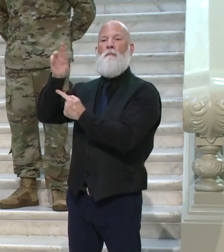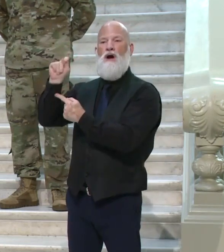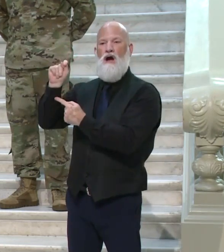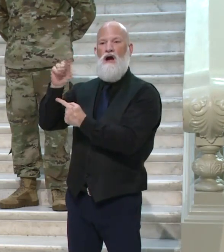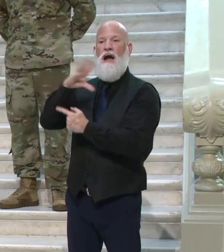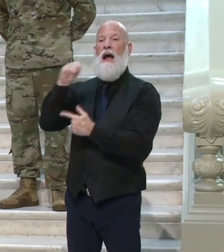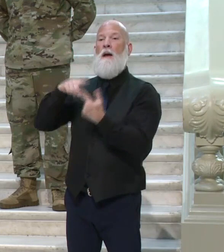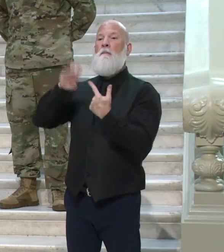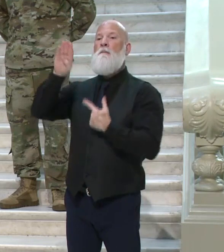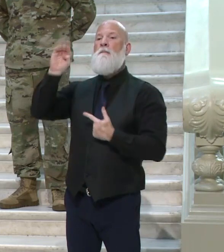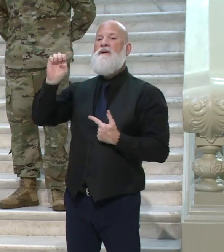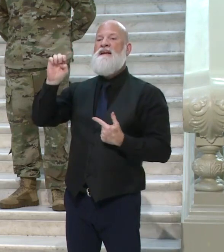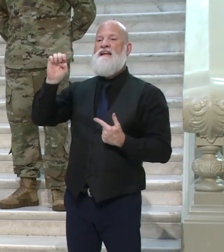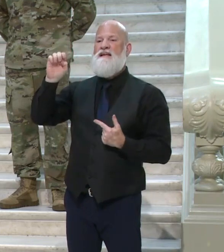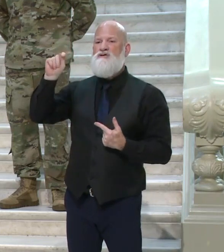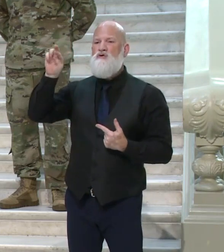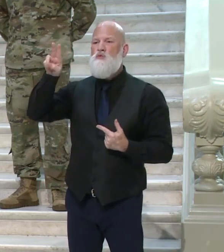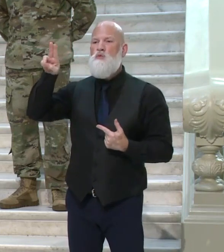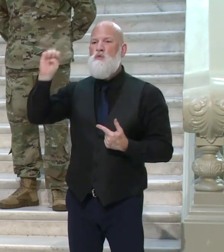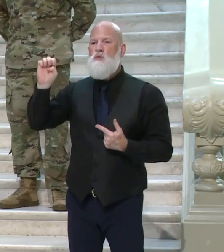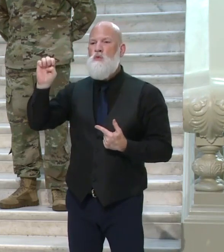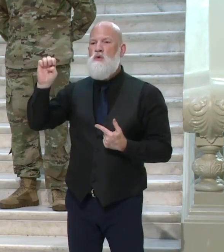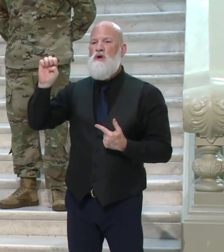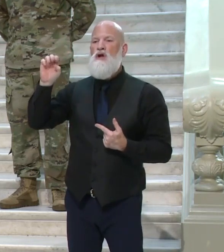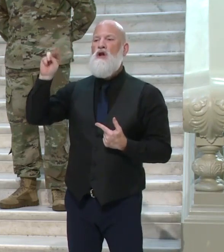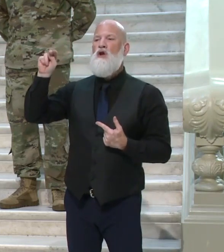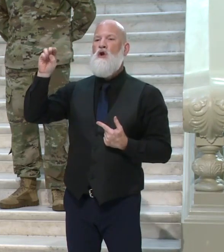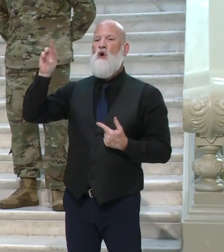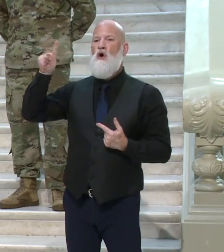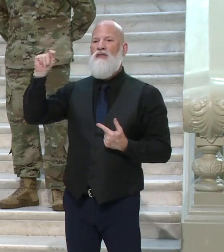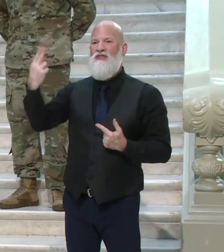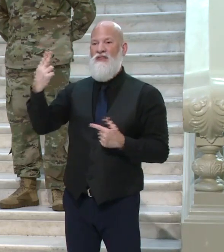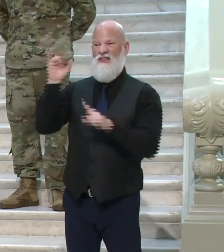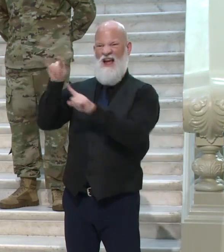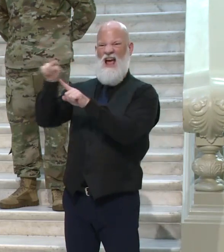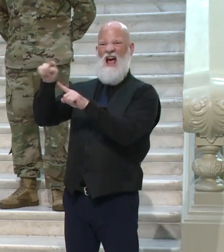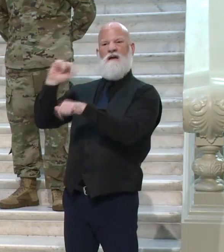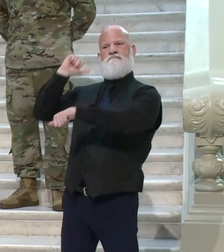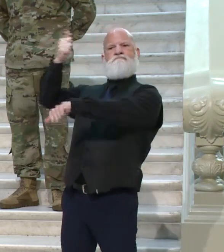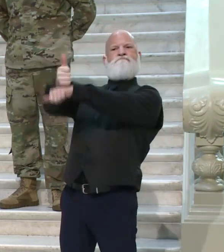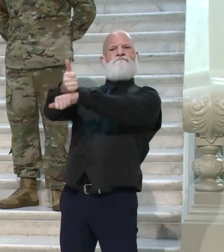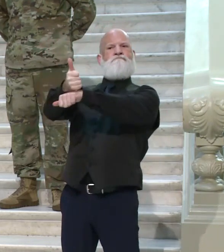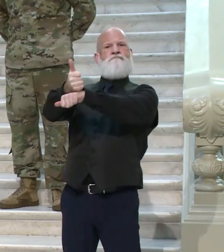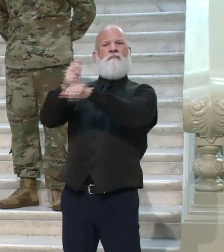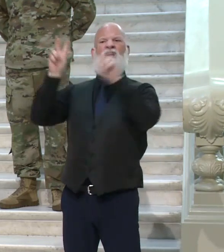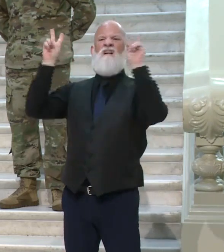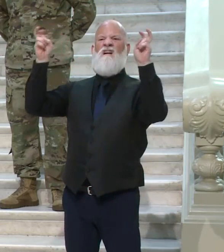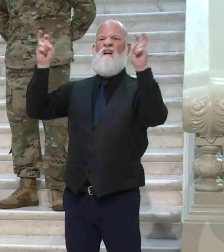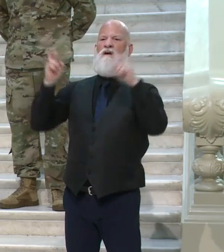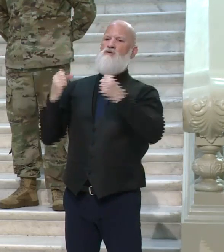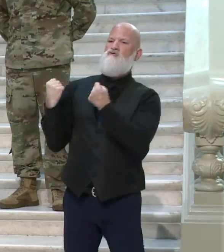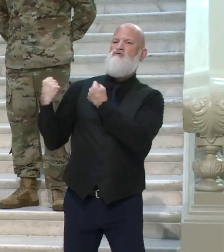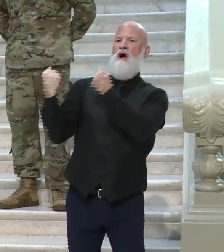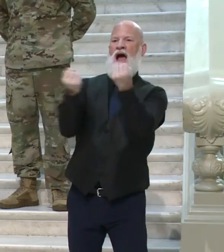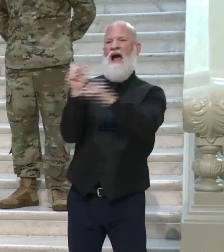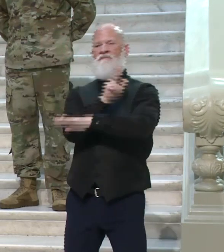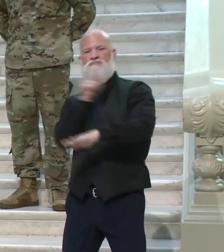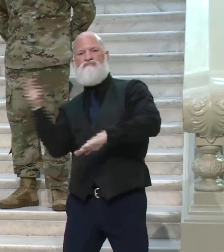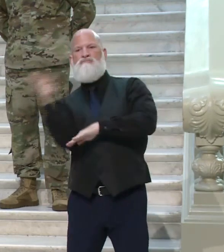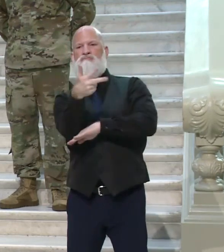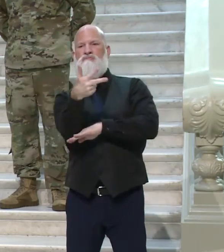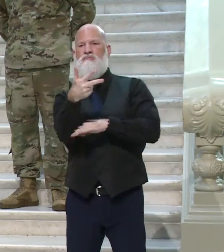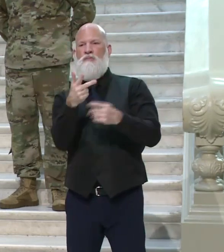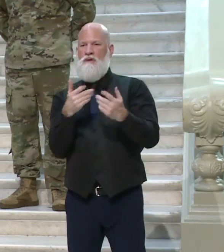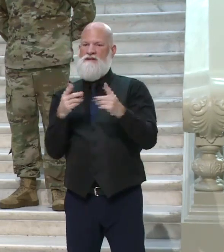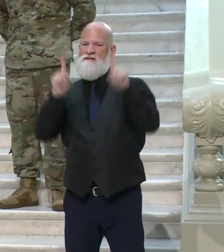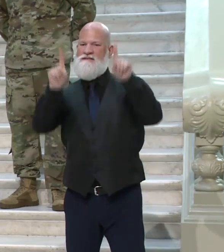up drive-through sites in communities with limited testing access. Beginning today, a mobile testing unit will now